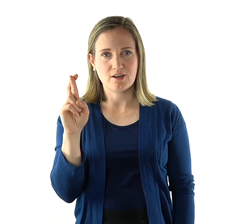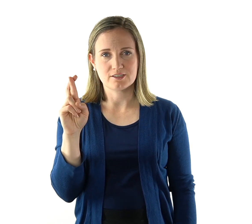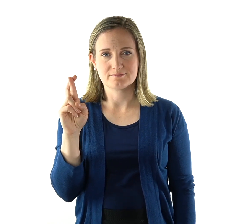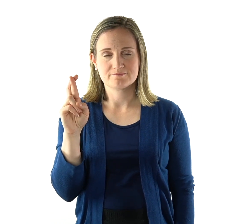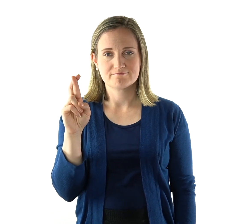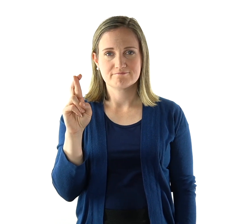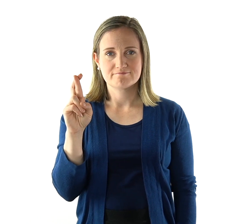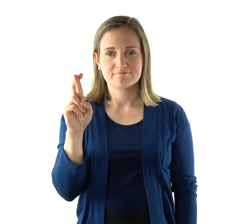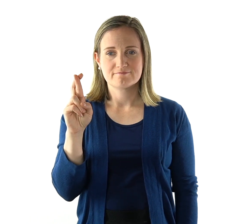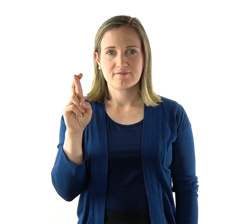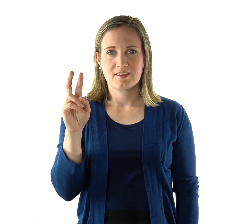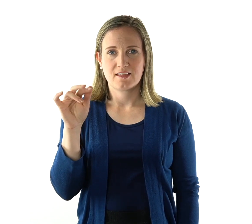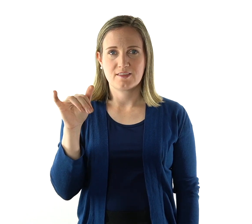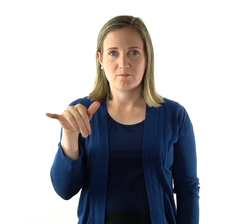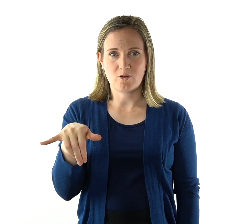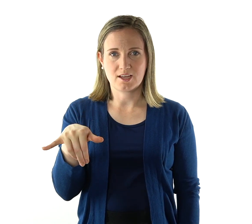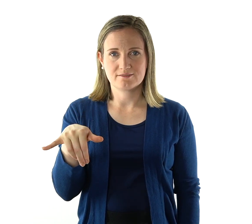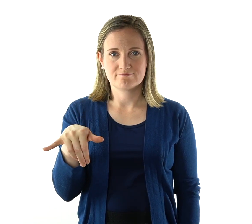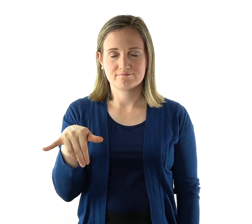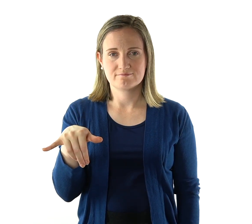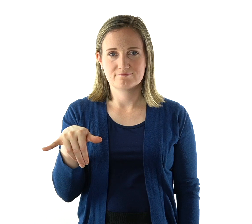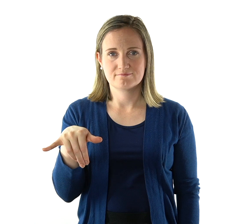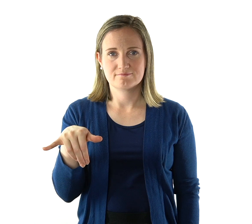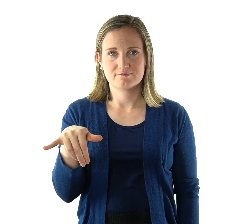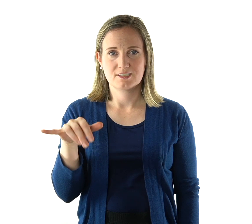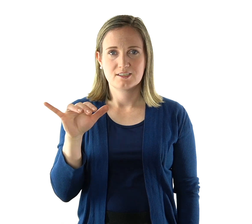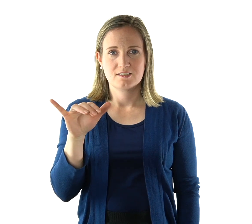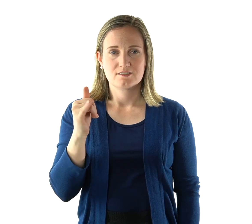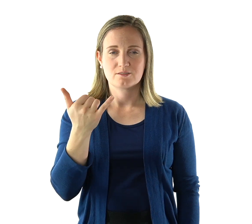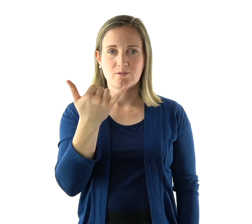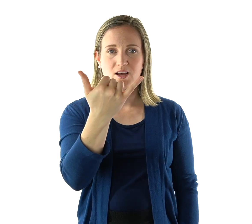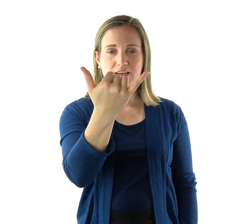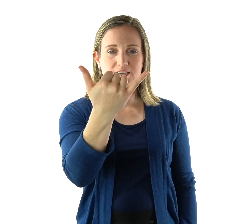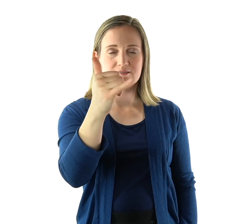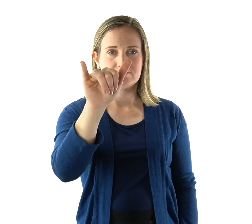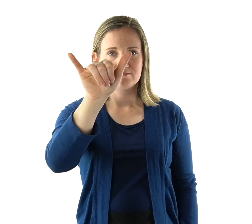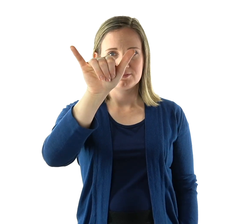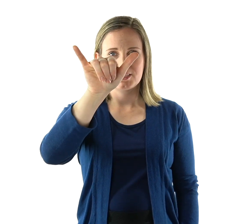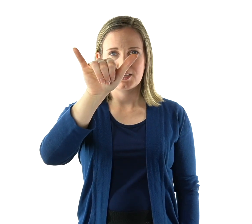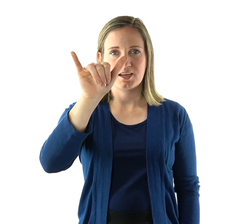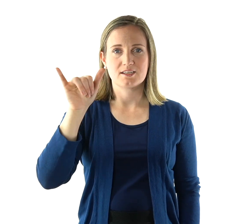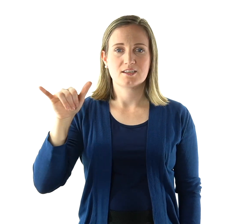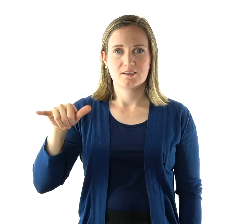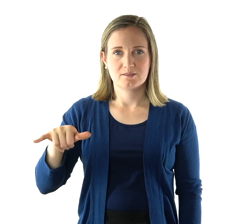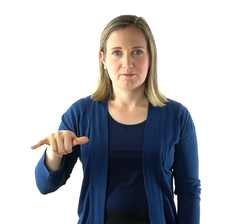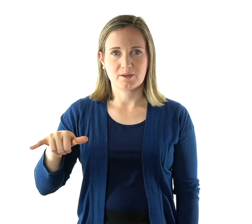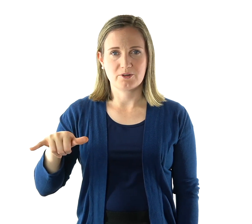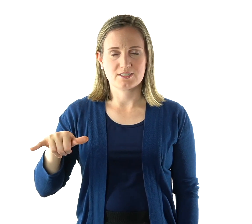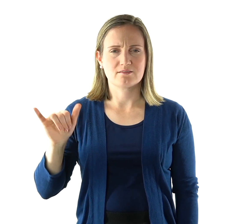R. Then Y. So Y, it's like that. Can't bring it down.